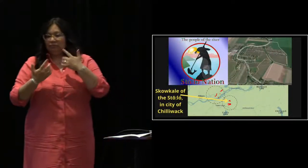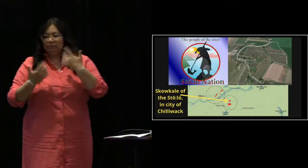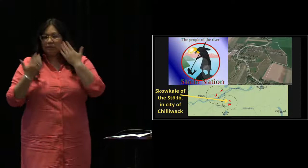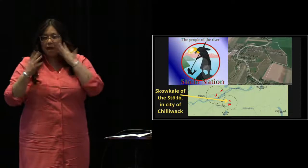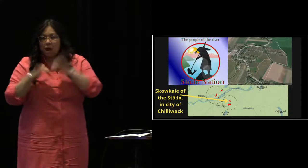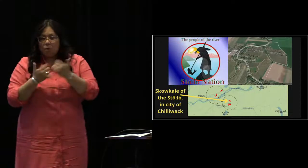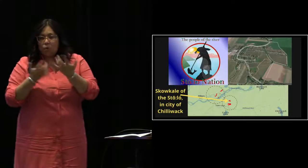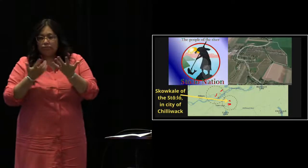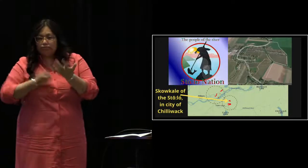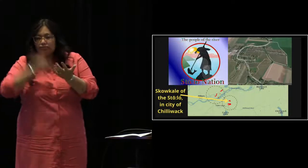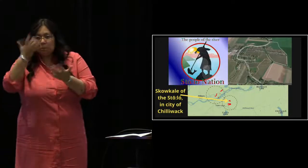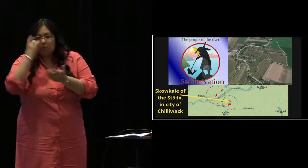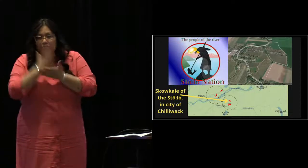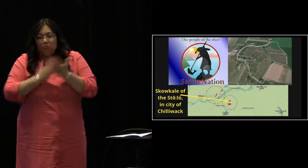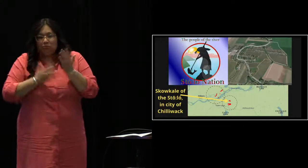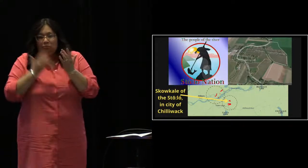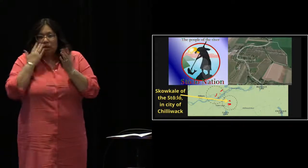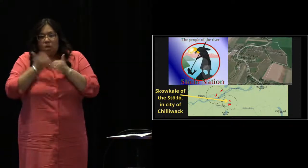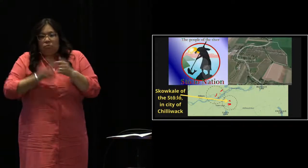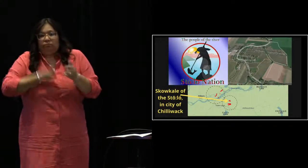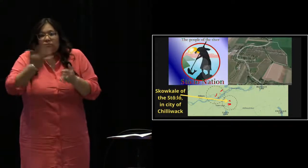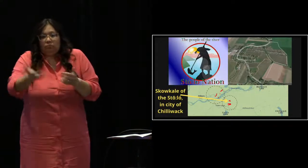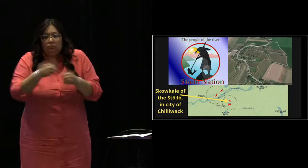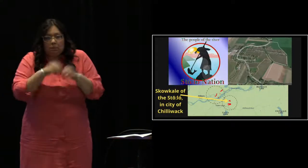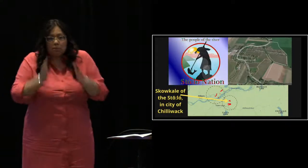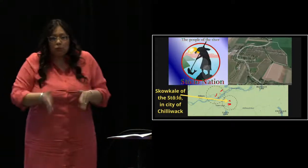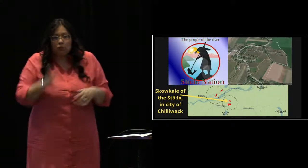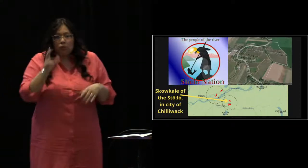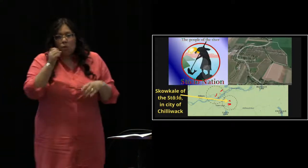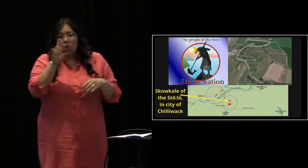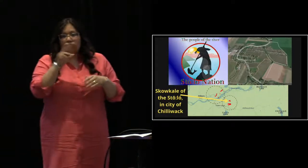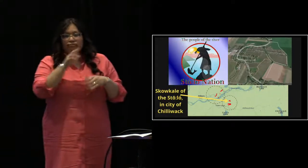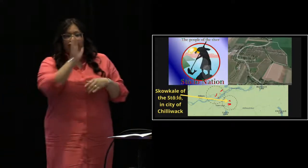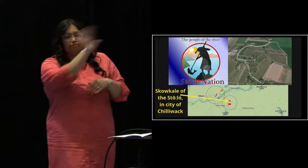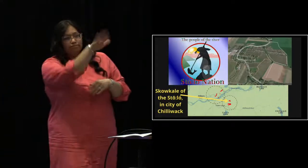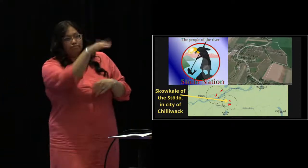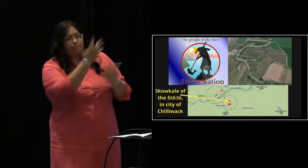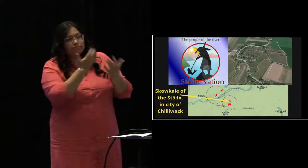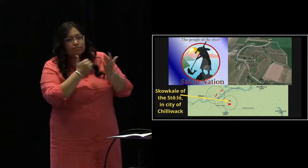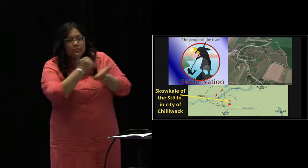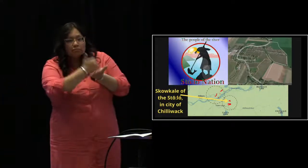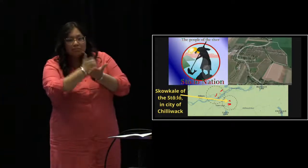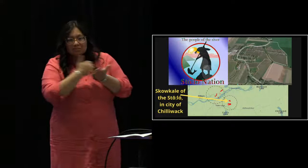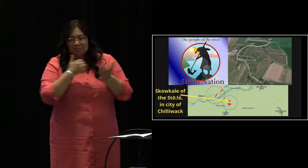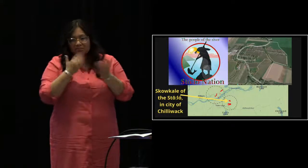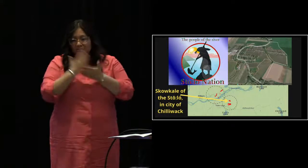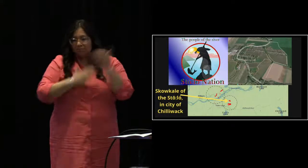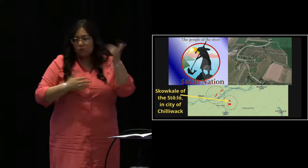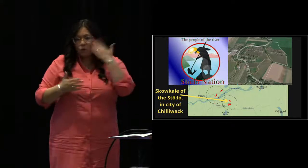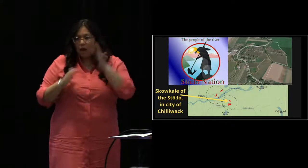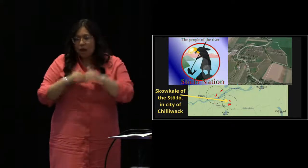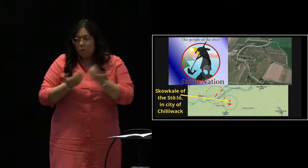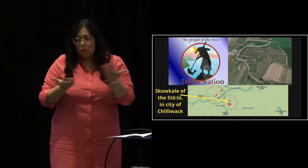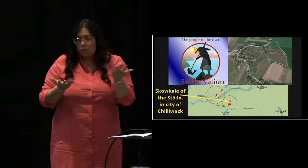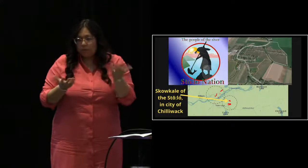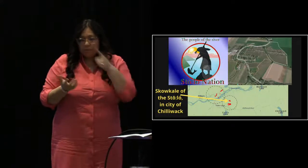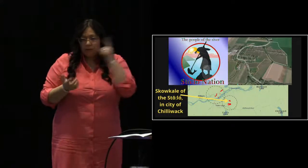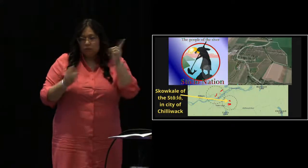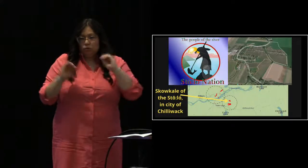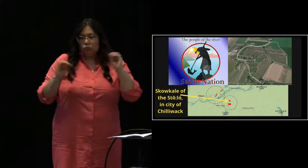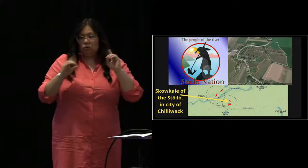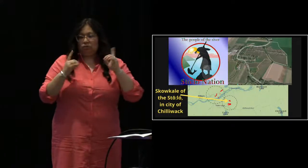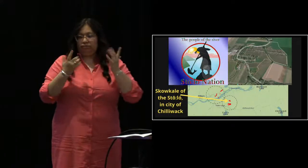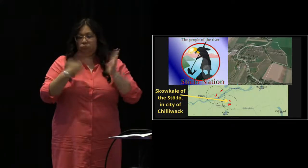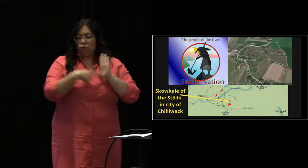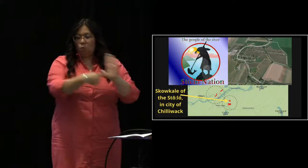are frustrated because there is a lack of access. There is a lack of ability to express that, even that frustration, to those